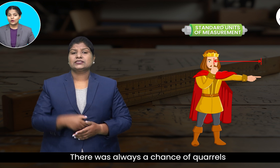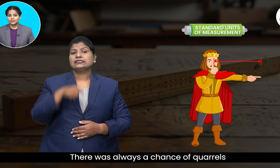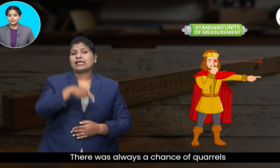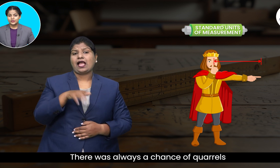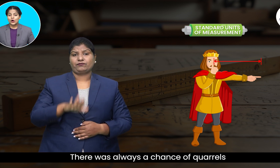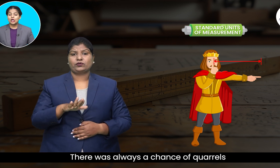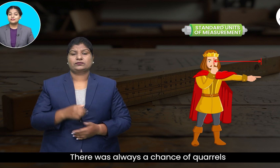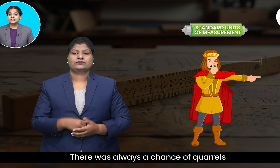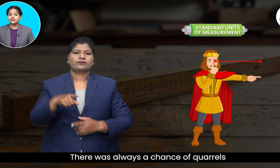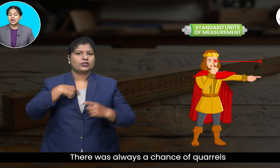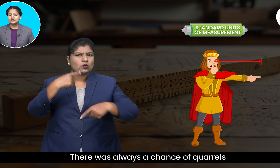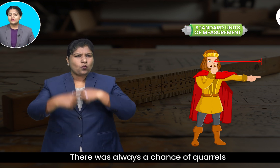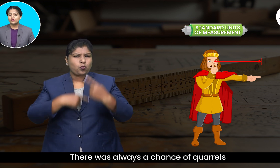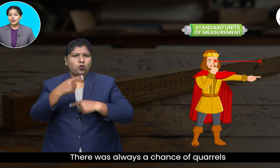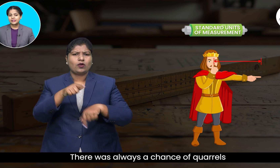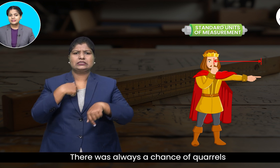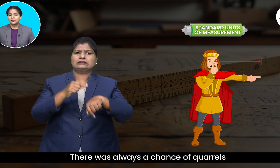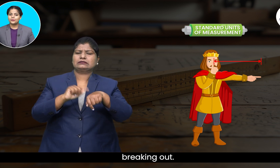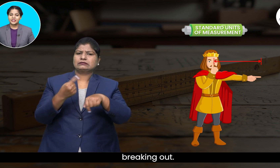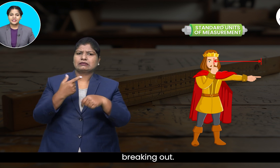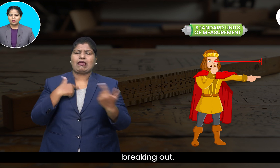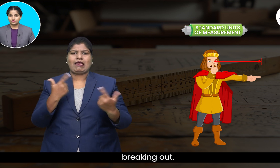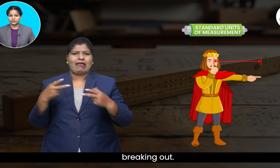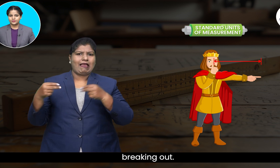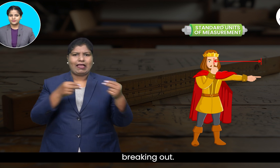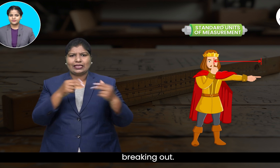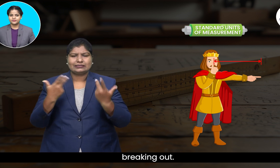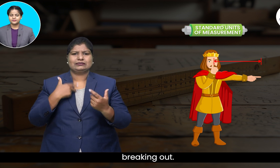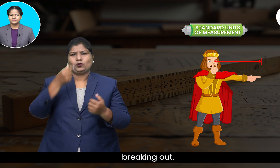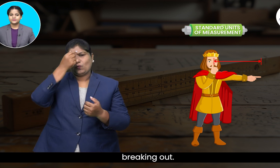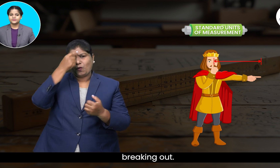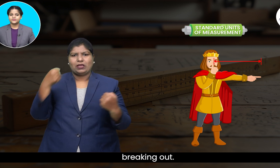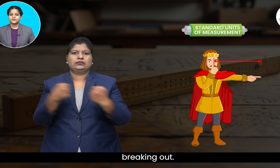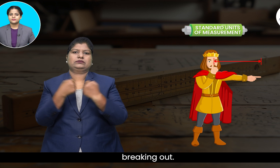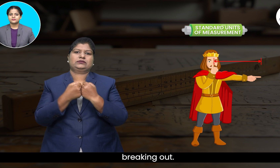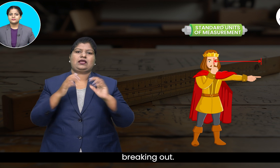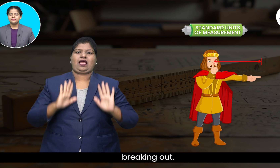There was always a chance of quarrels breaking out.